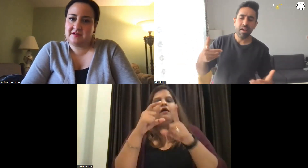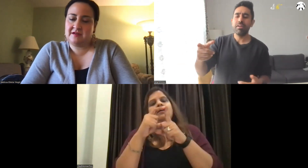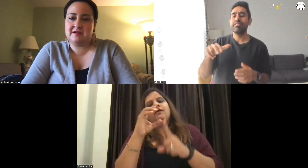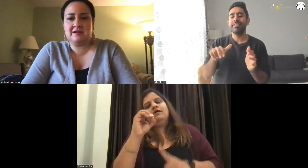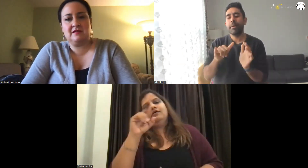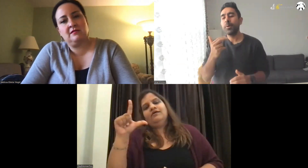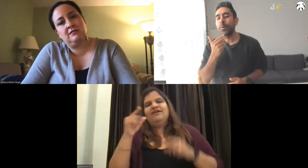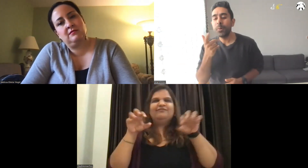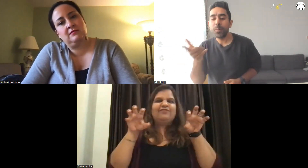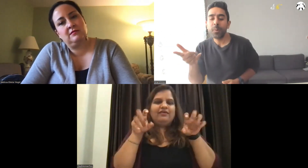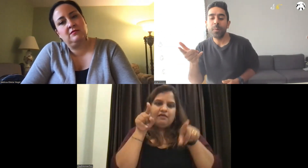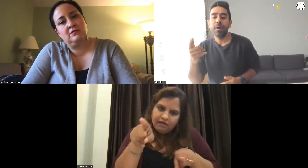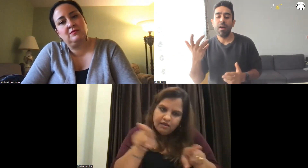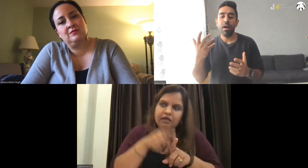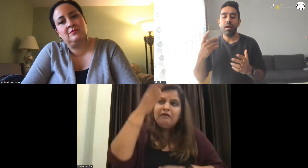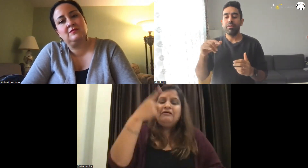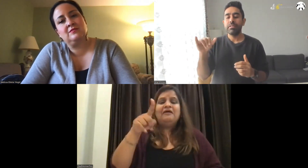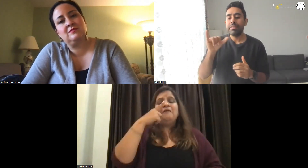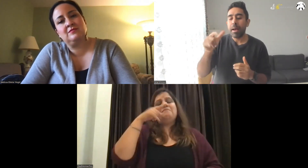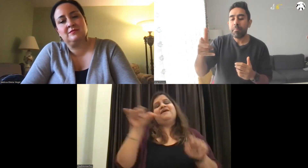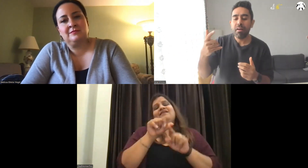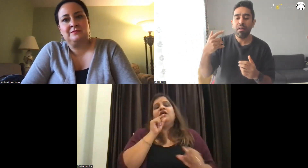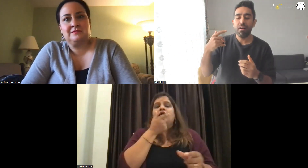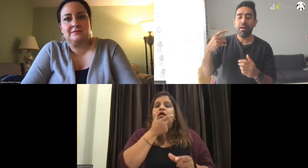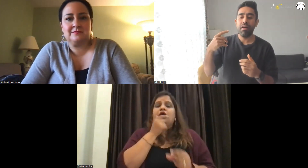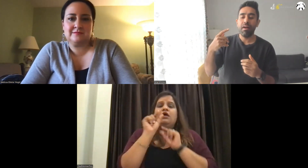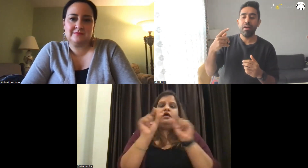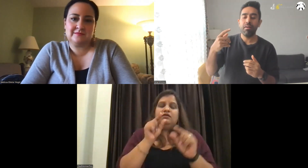they will say, "Oh, you're so cute. You're like a doll."